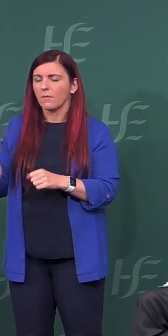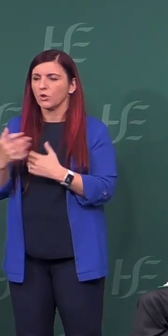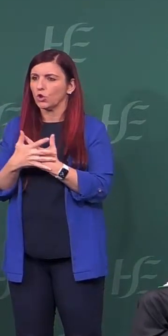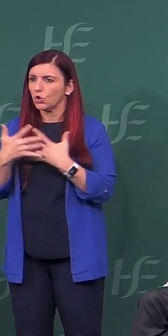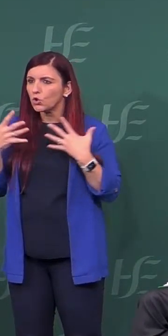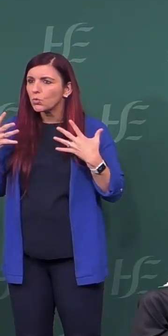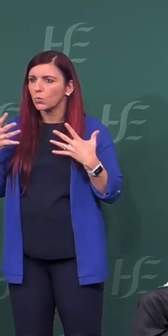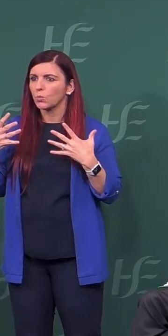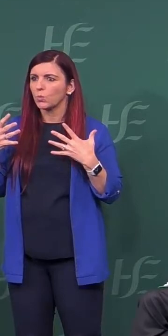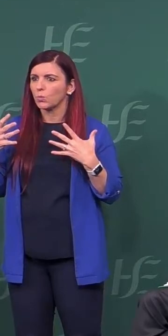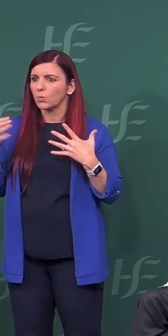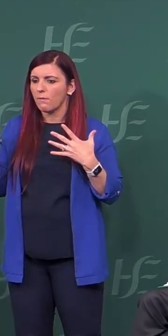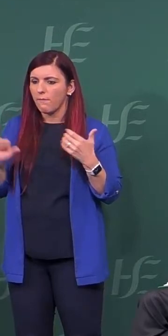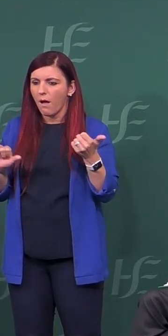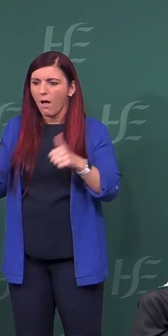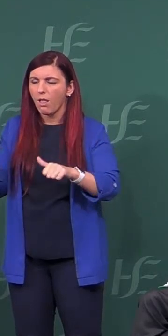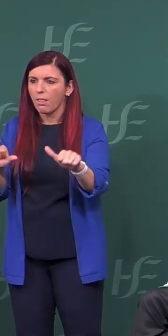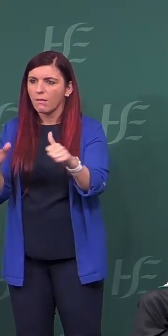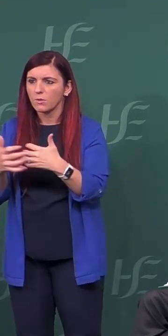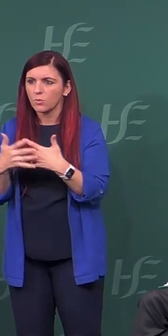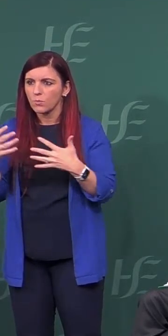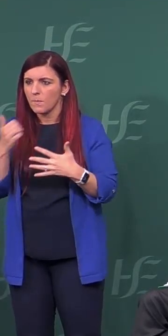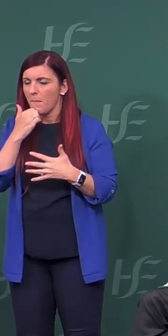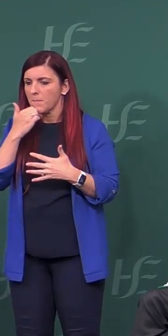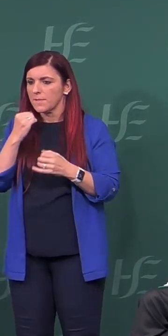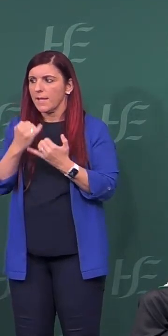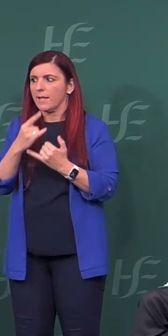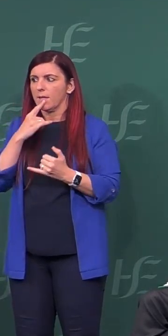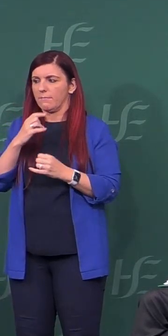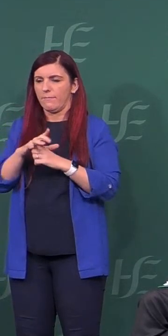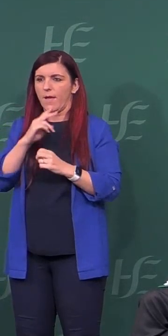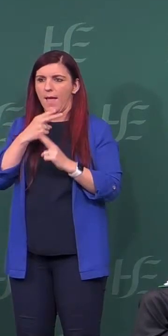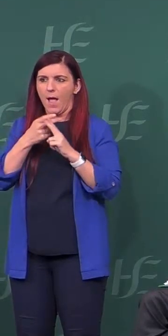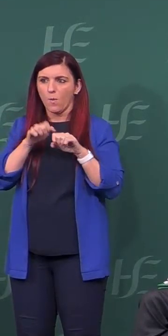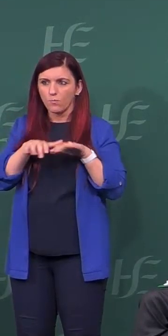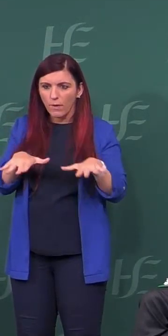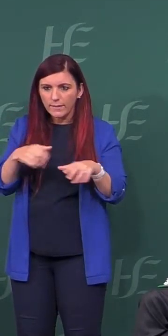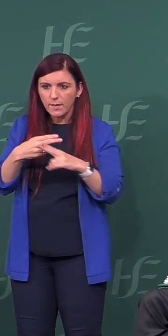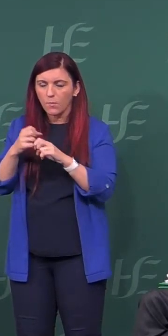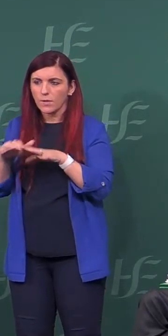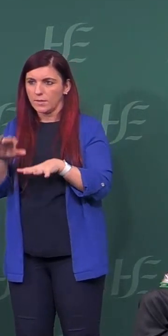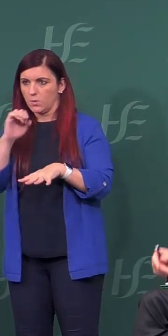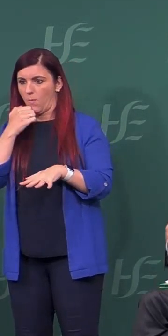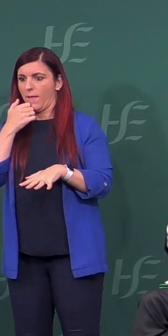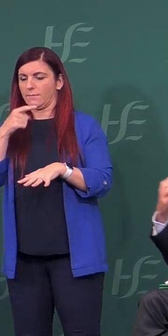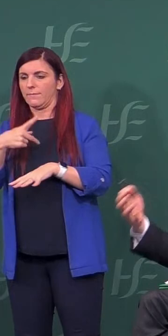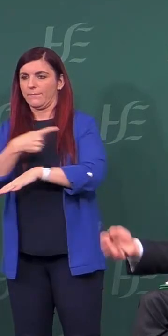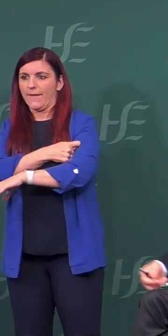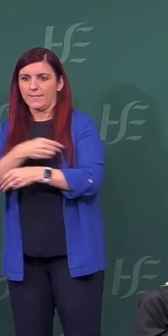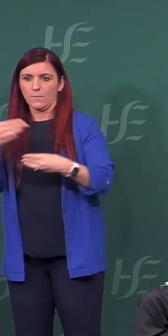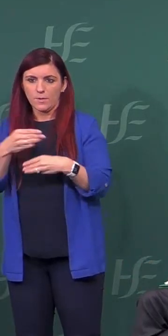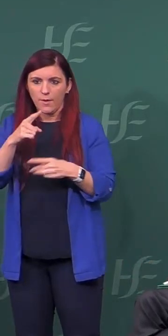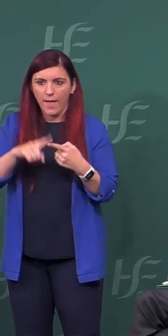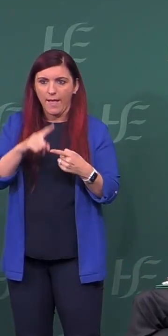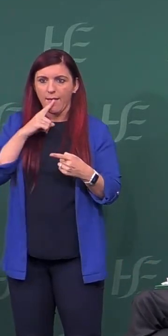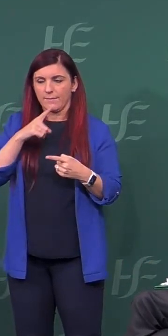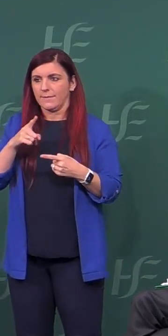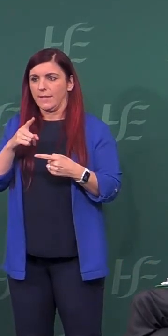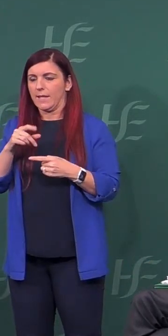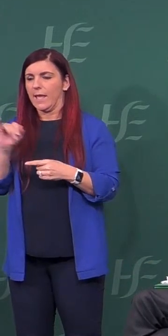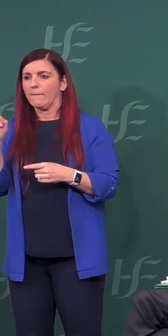fall in cases, new cases among acute healthcare workers and outbreaks, and that's vaccination plus the IPC and all that learning that's taken